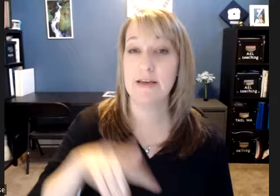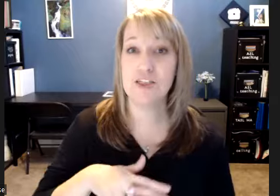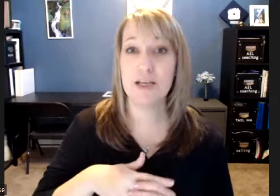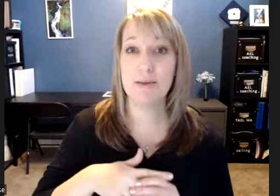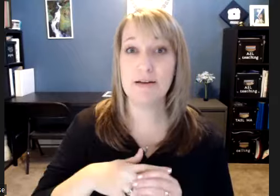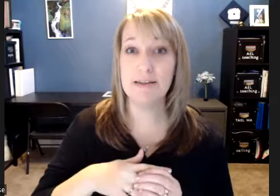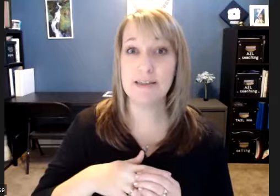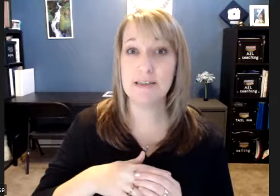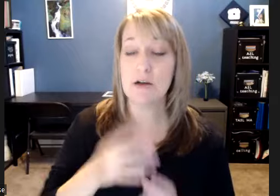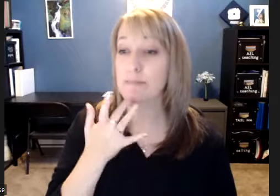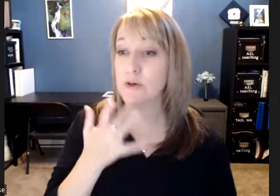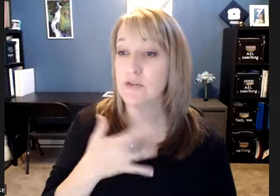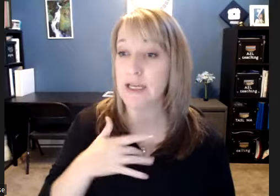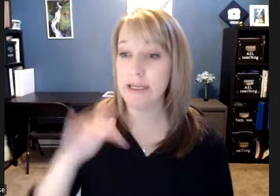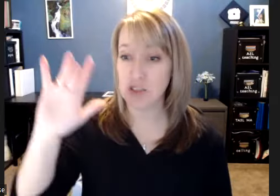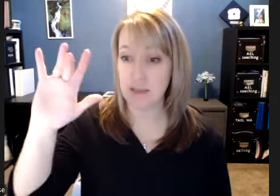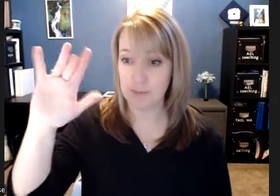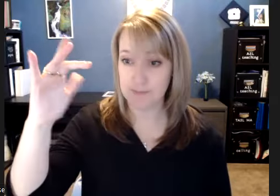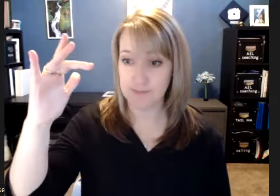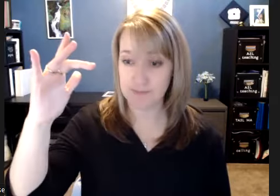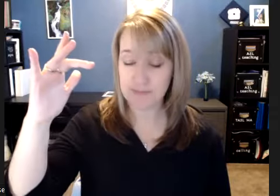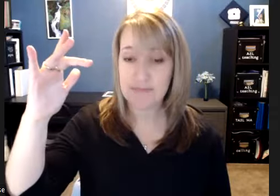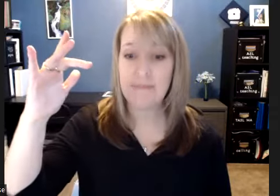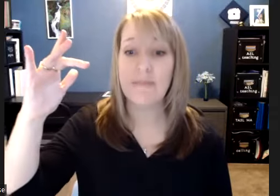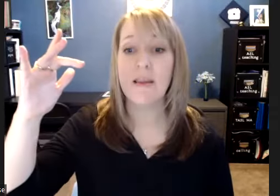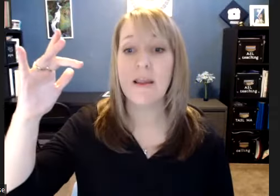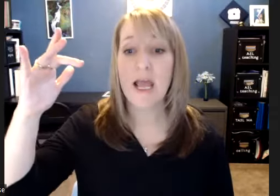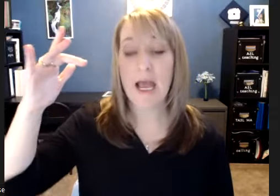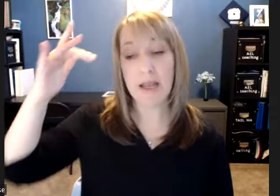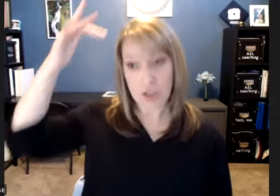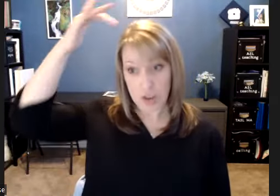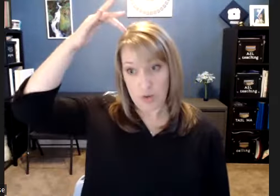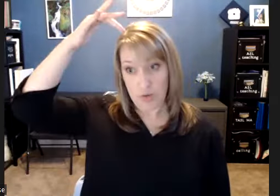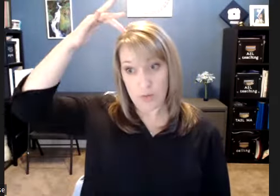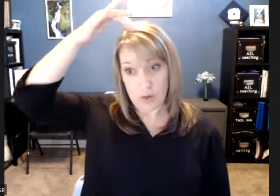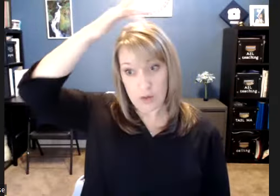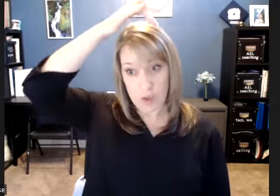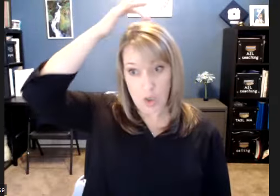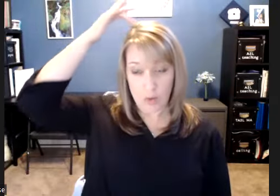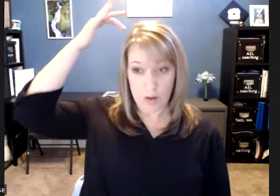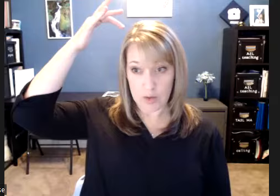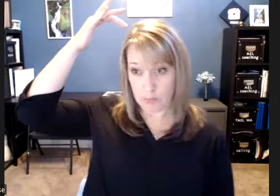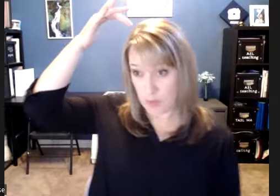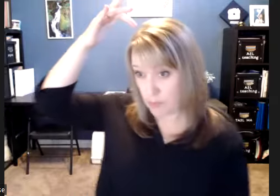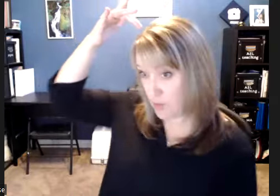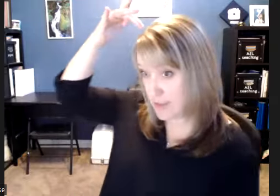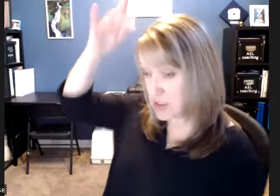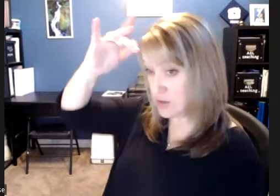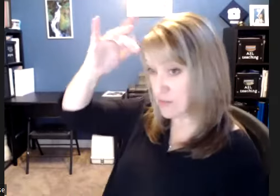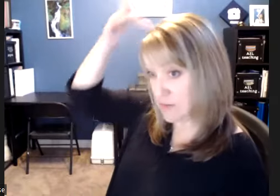hand shape, I call it. I like to call it birthday hand shape. And you go, you point your middle